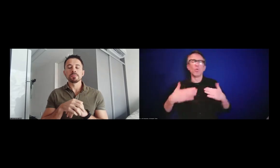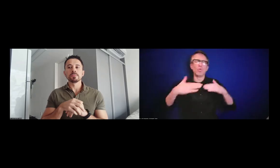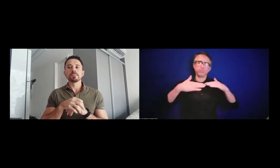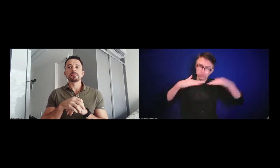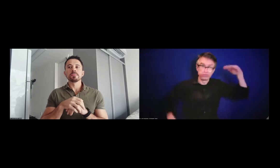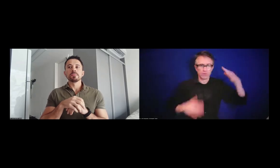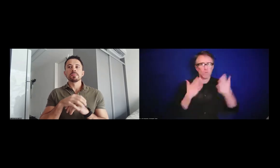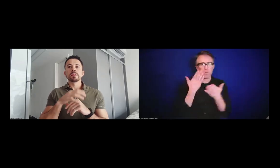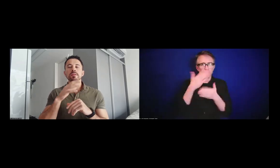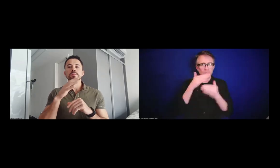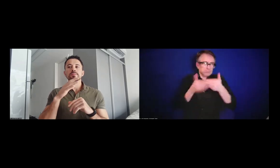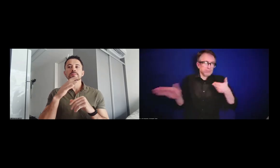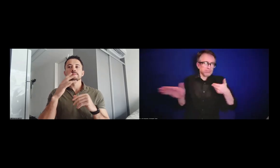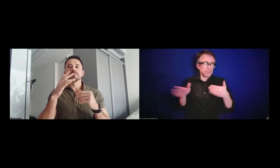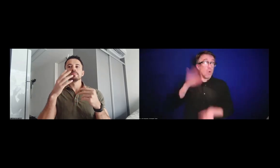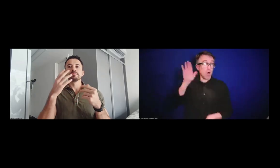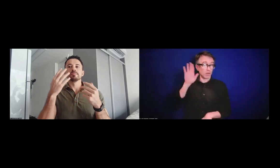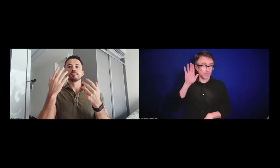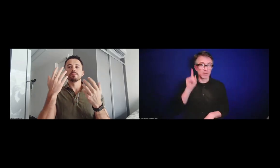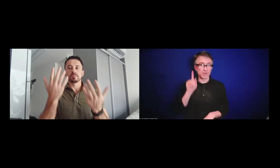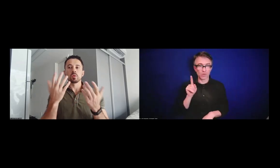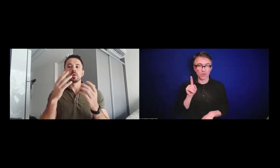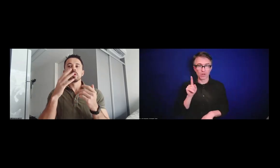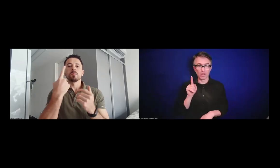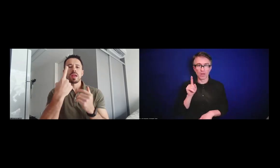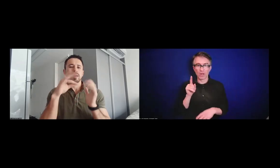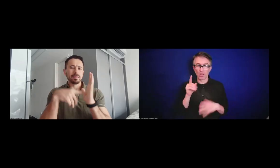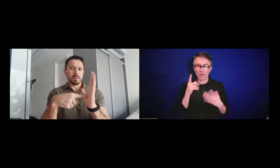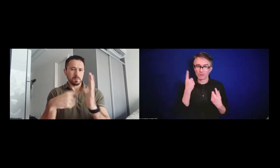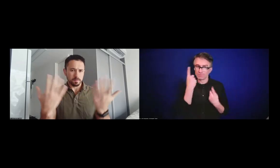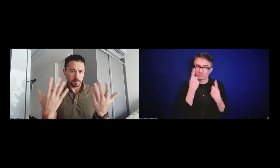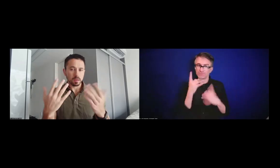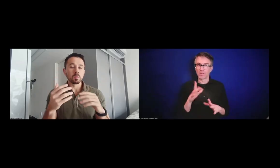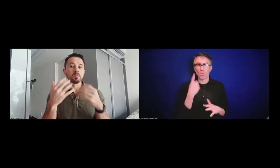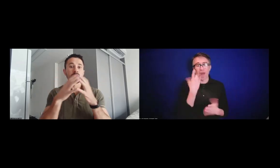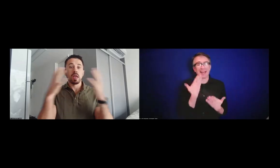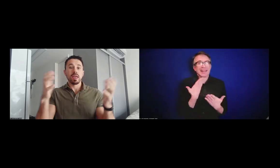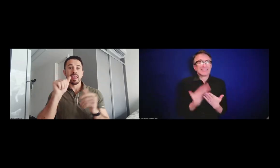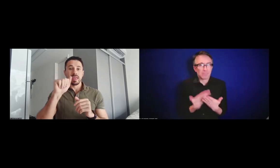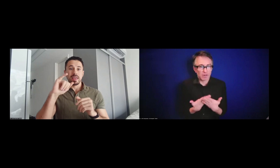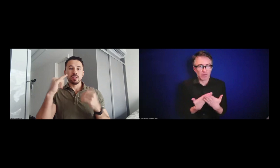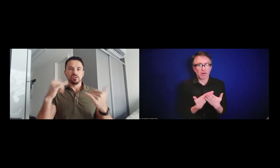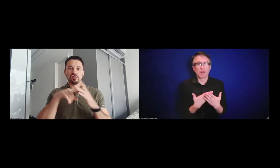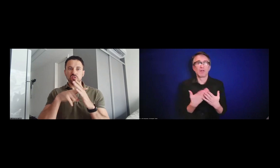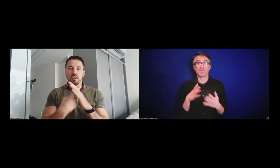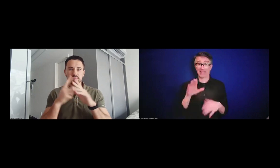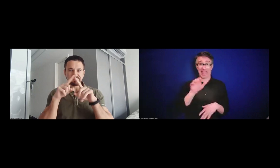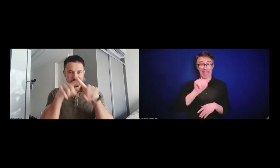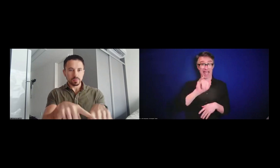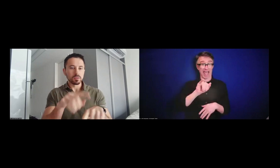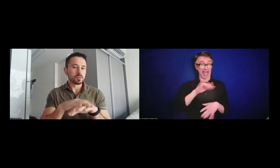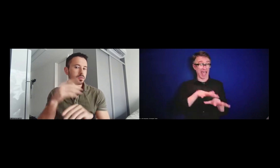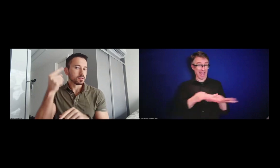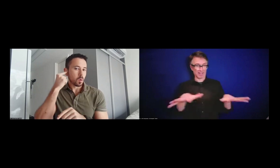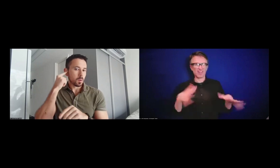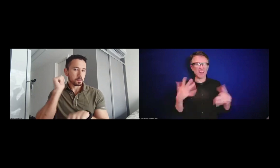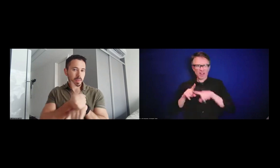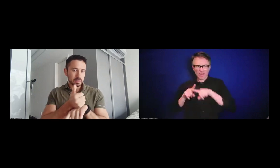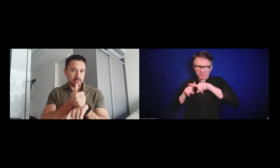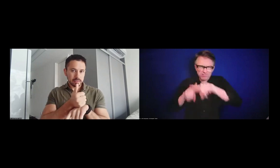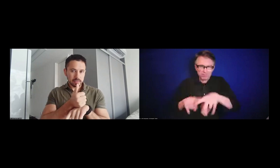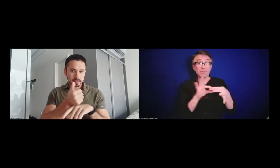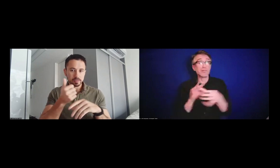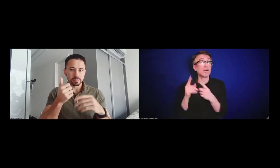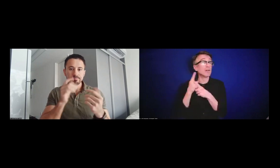that divide. It will make it more severe and it will separate people further.